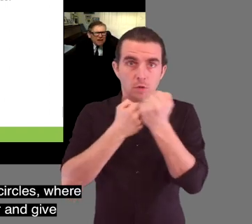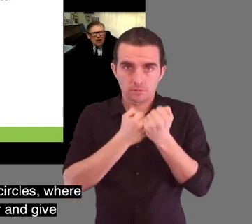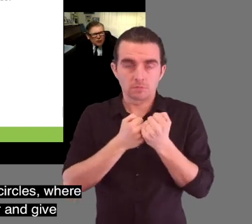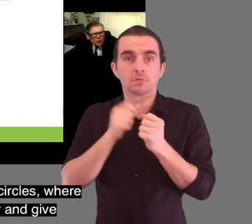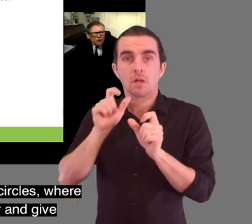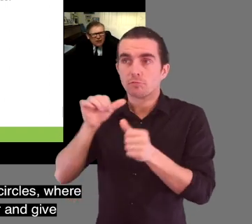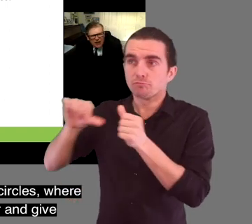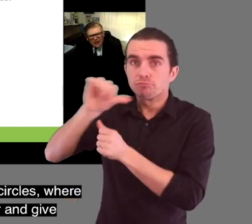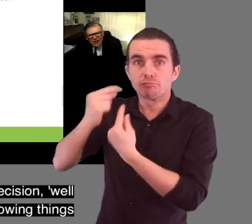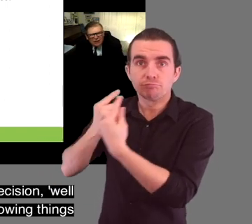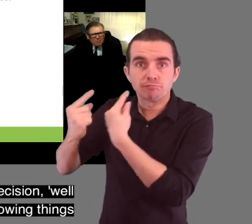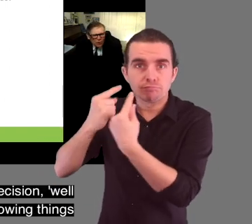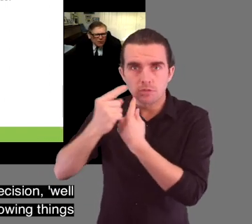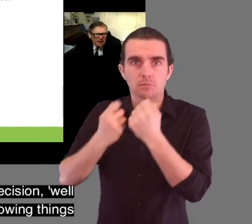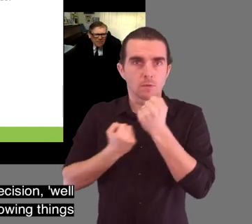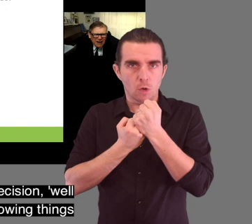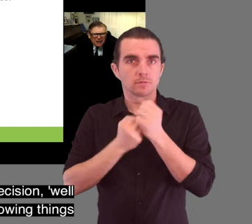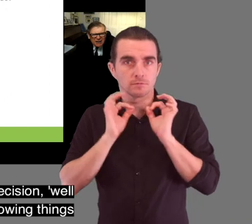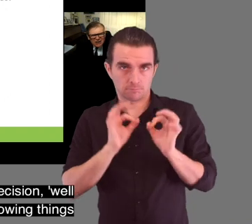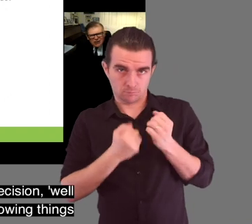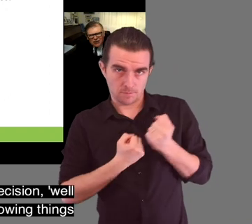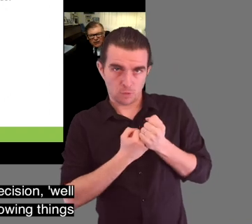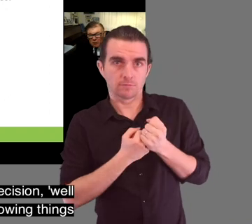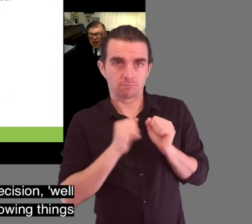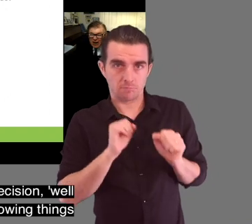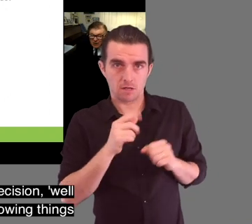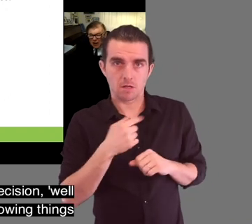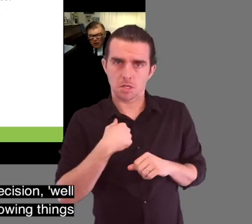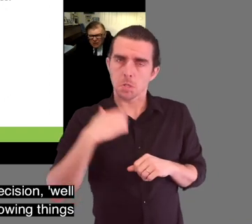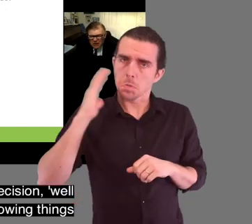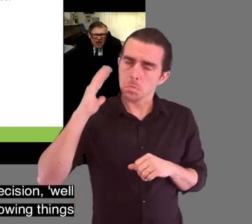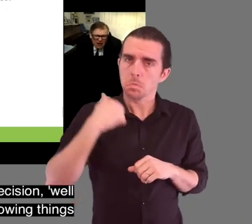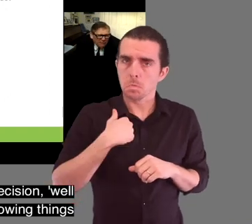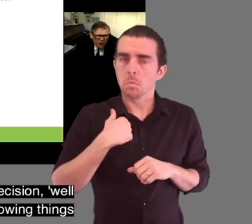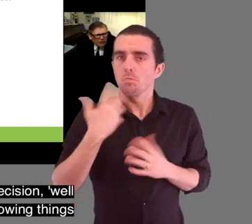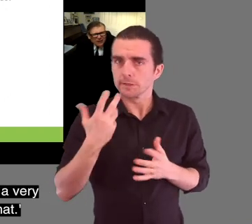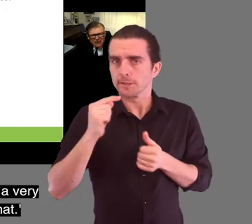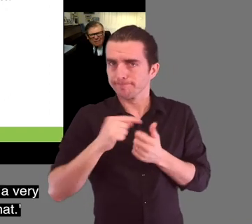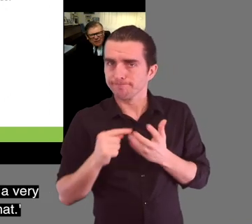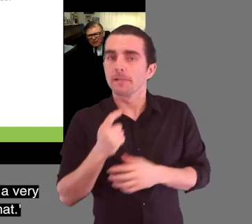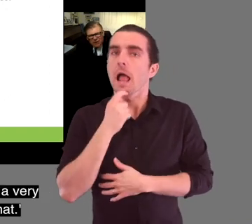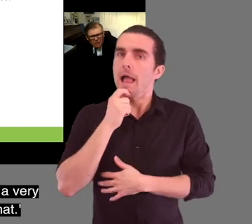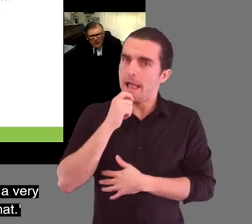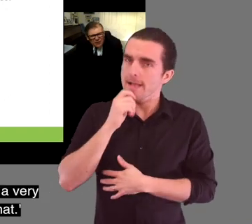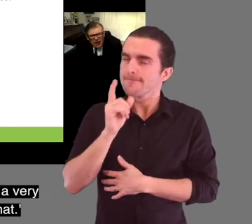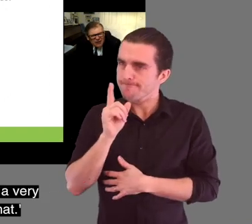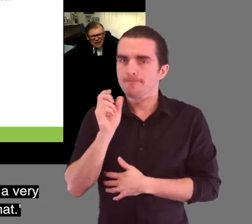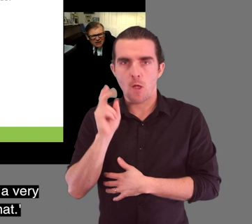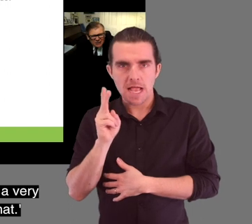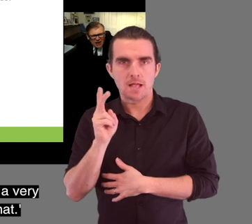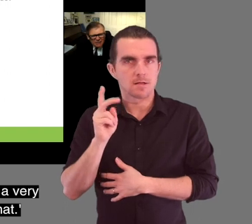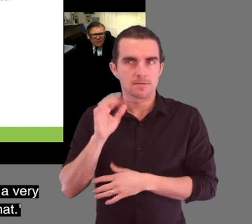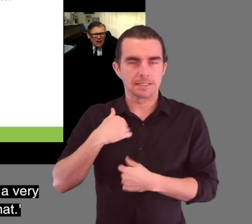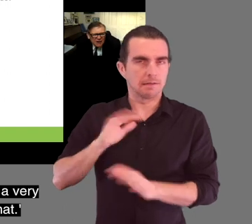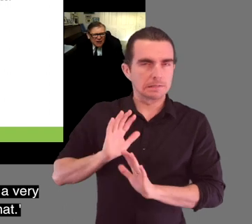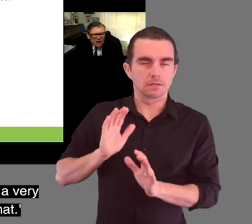peers talk to each other and give support in making these decisions and say, well, I did that once and the following things happen. So it's not a very good idea to do